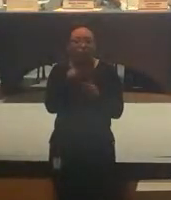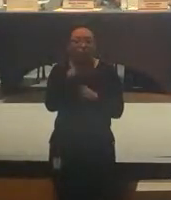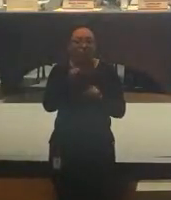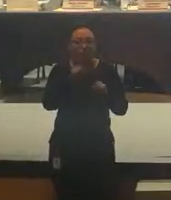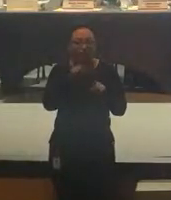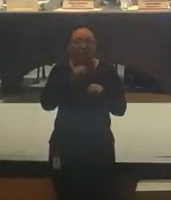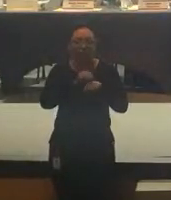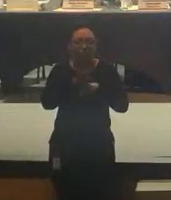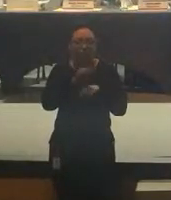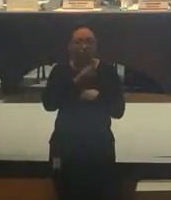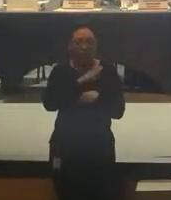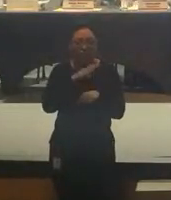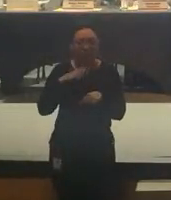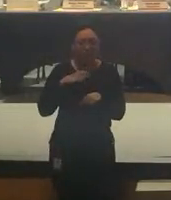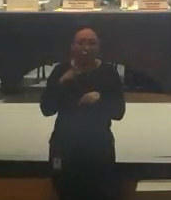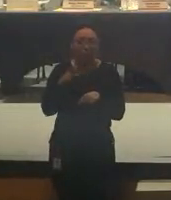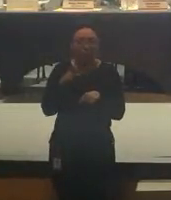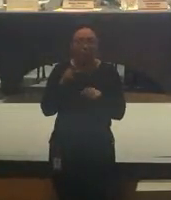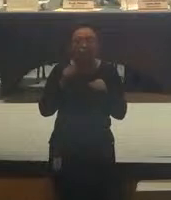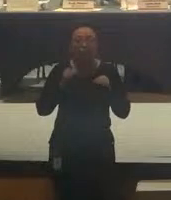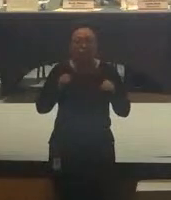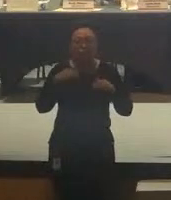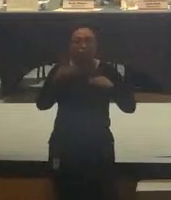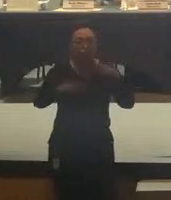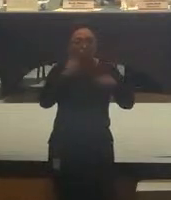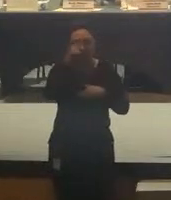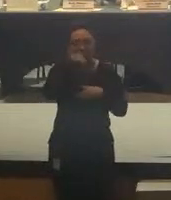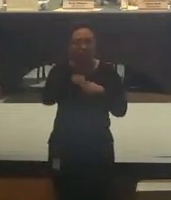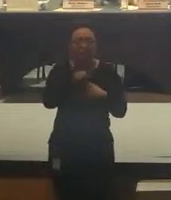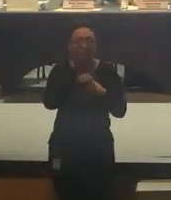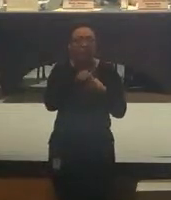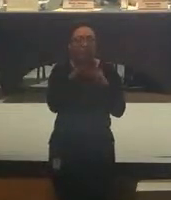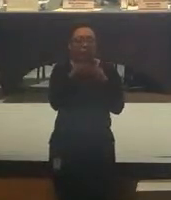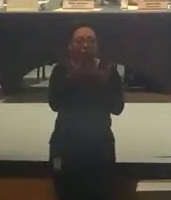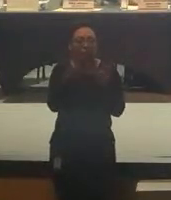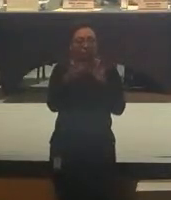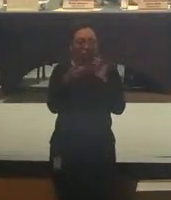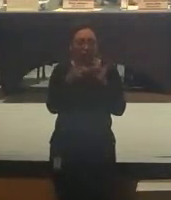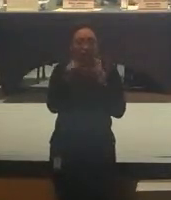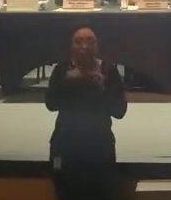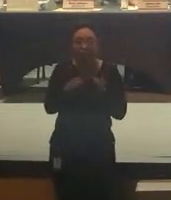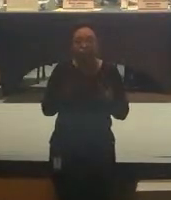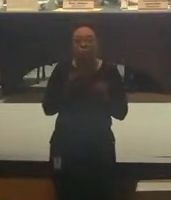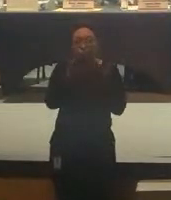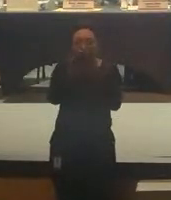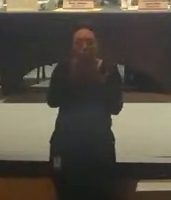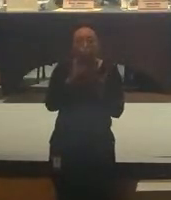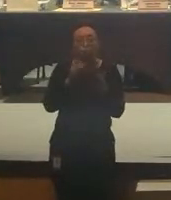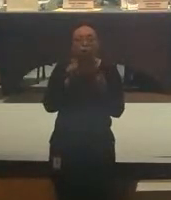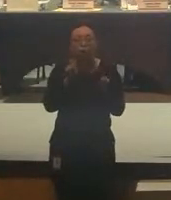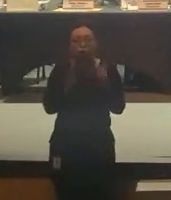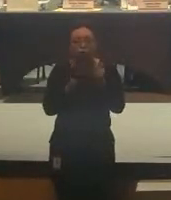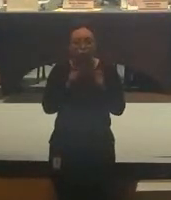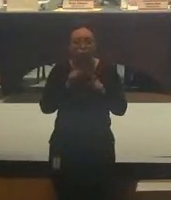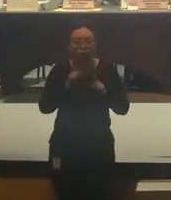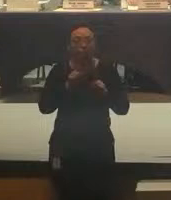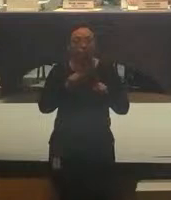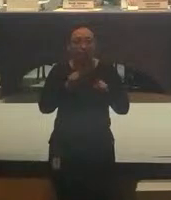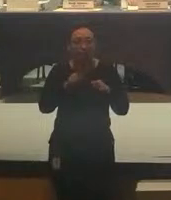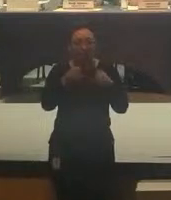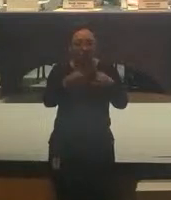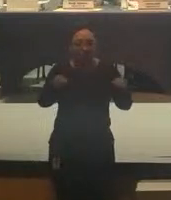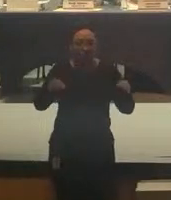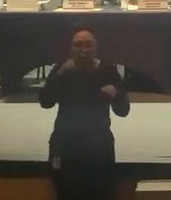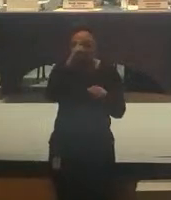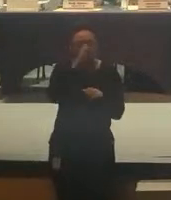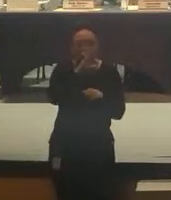Zone Advisory Commission has moved forward for this evening's public comment. This proposal is to adjust the attendance boundaries of